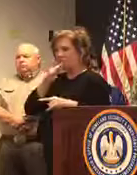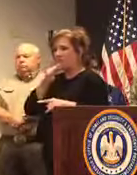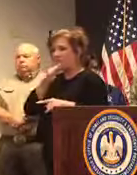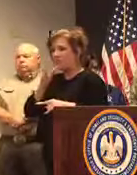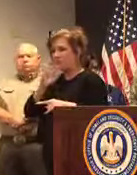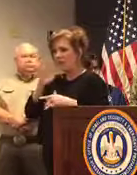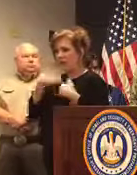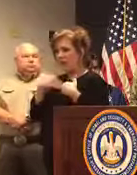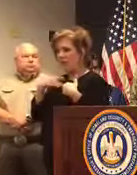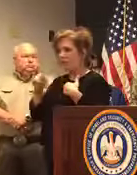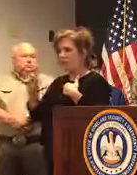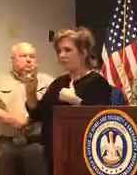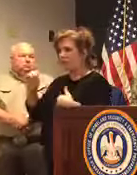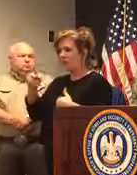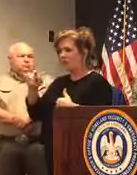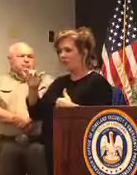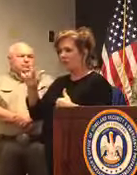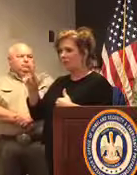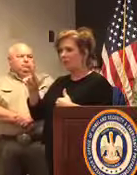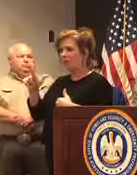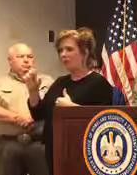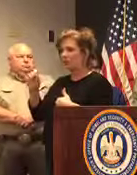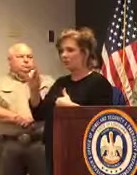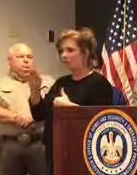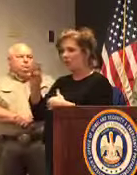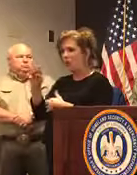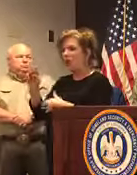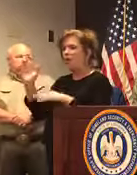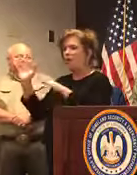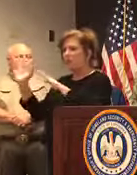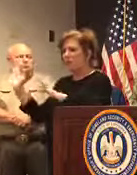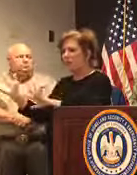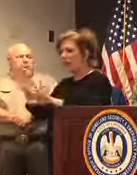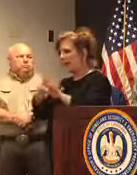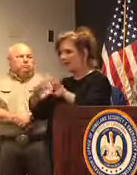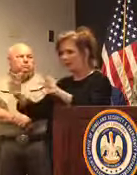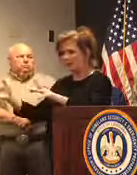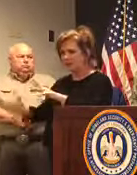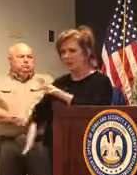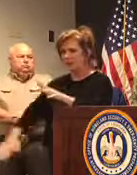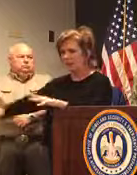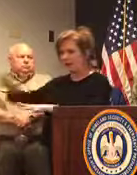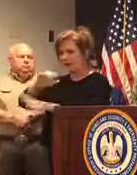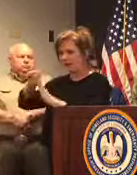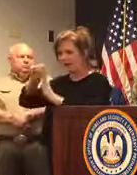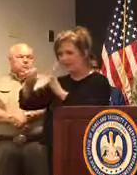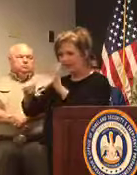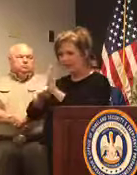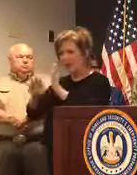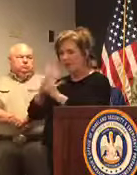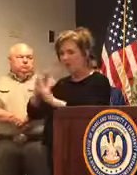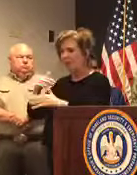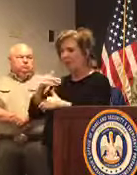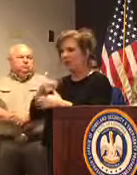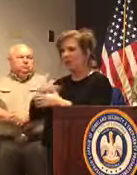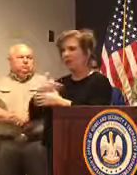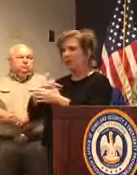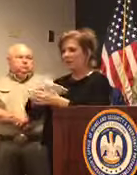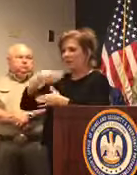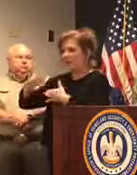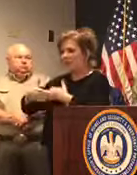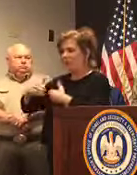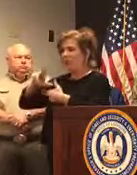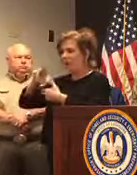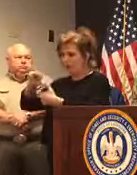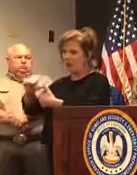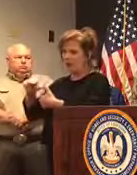going to have tropical storm winds that will impact our state, and then to be followed by hurricane force winds.